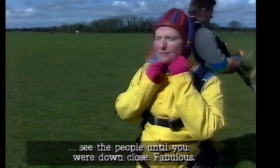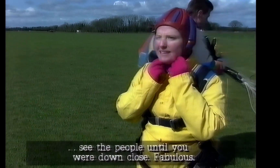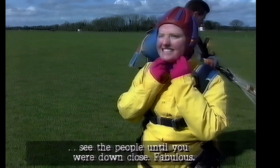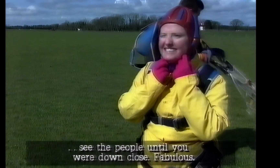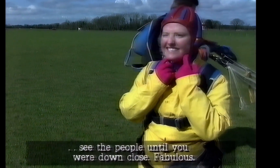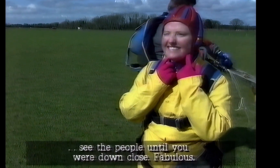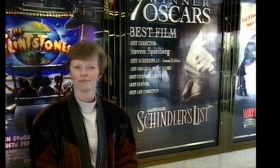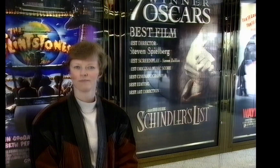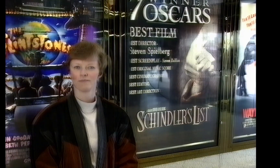fabulous.